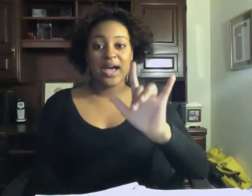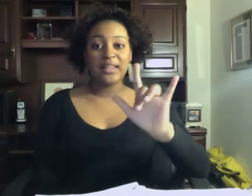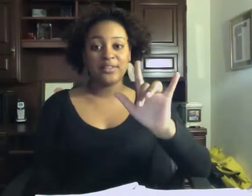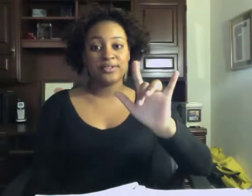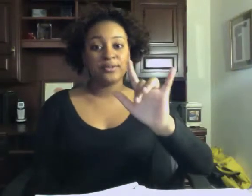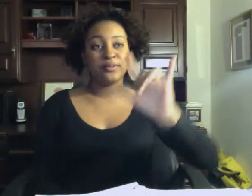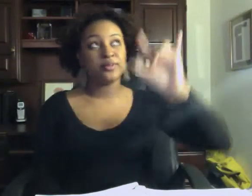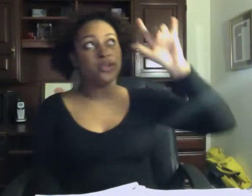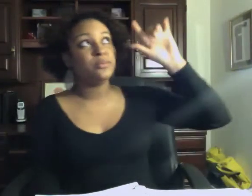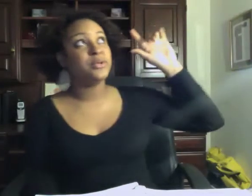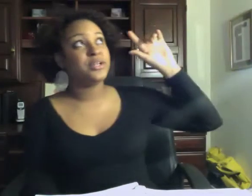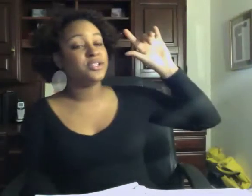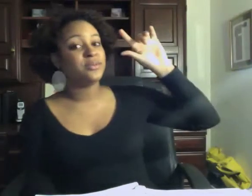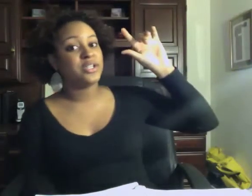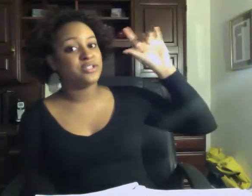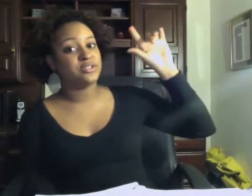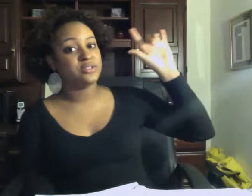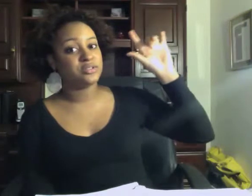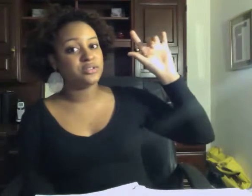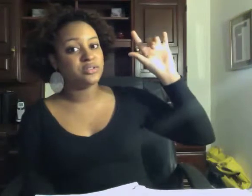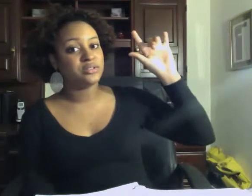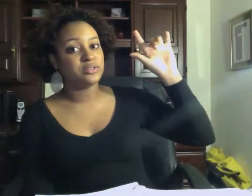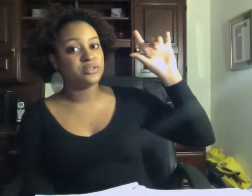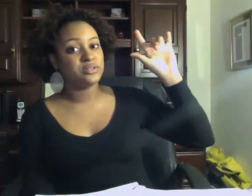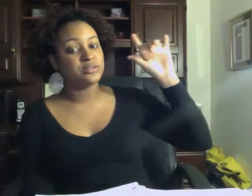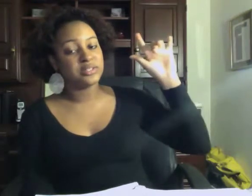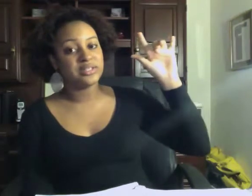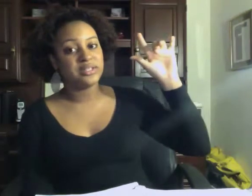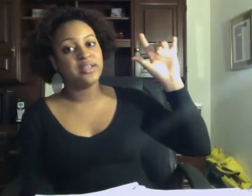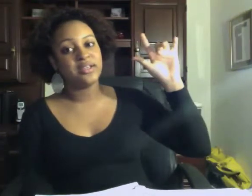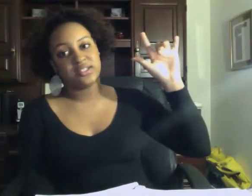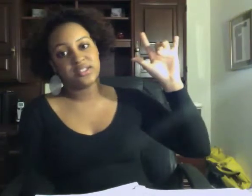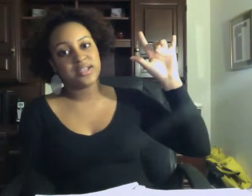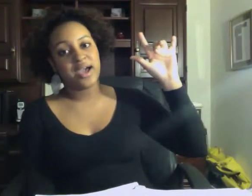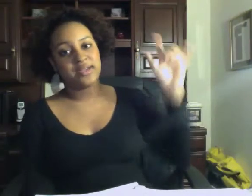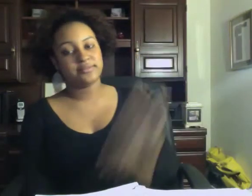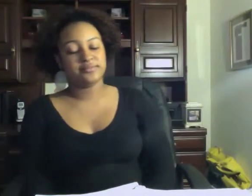love you, but when you put it directional, it's to God.